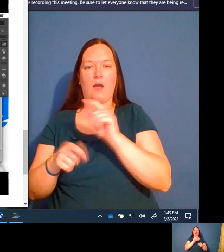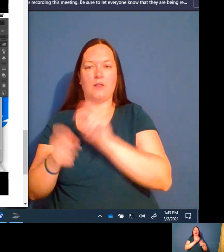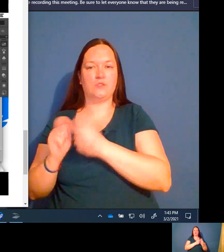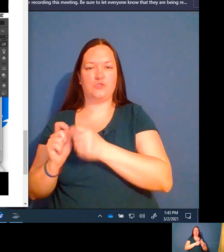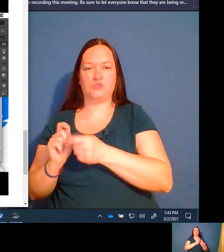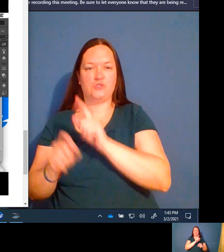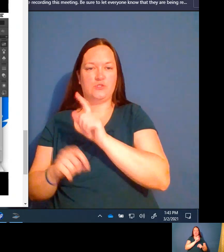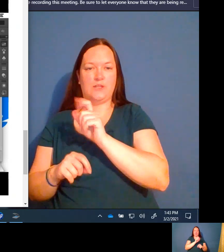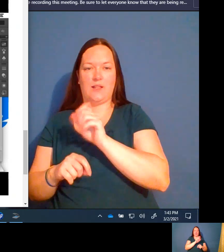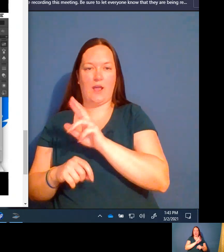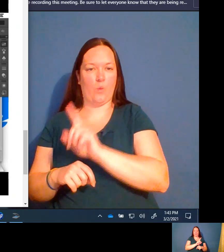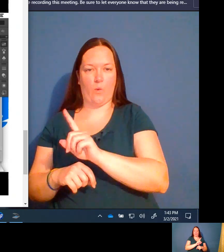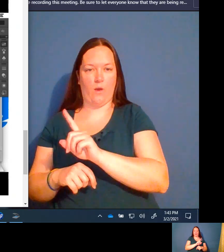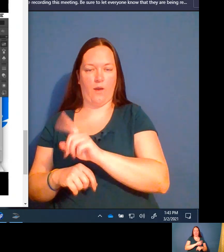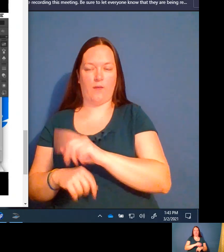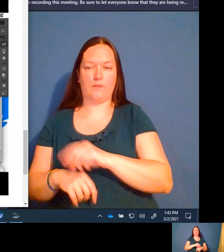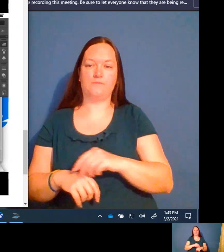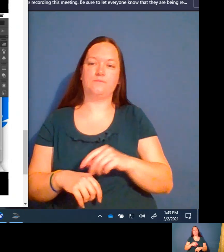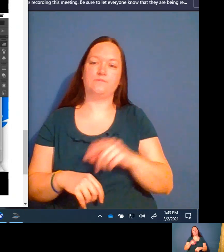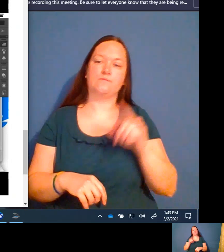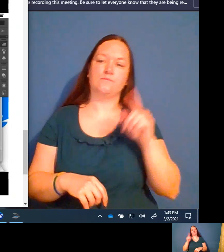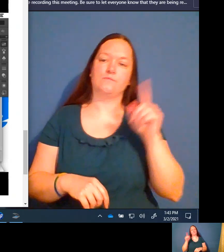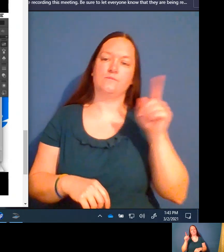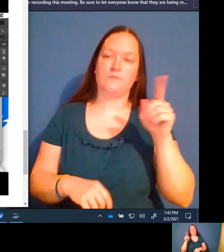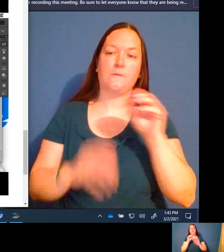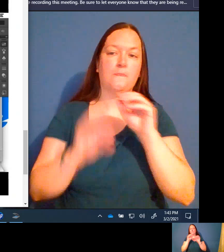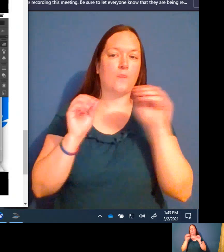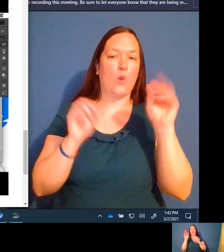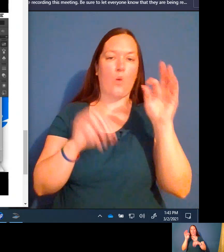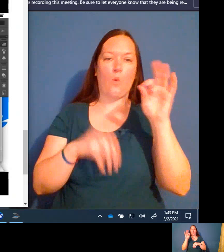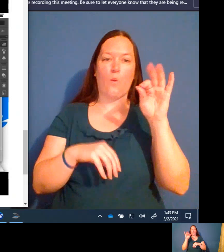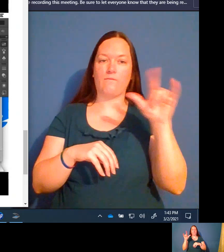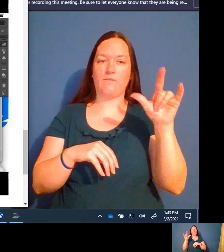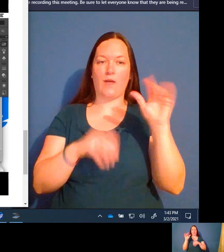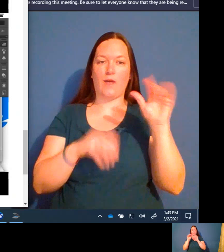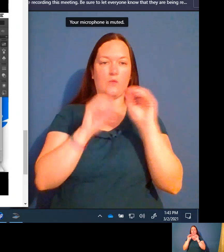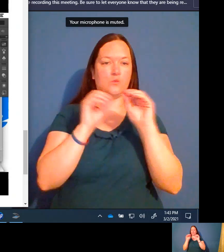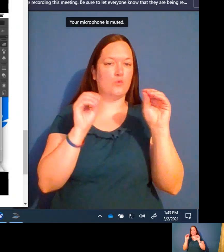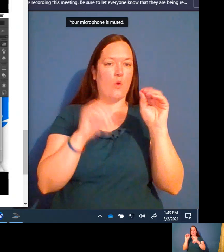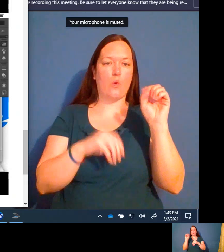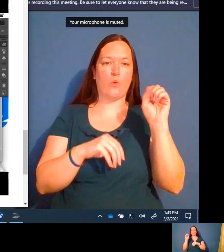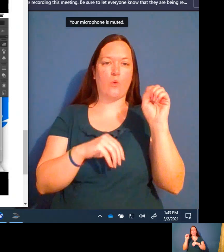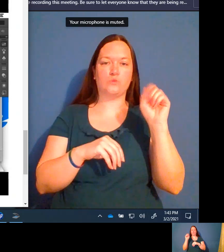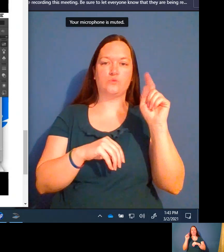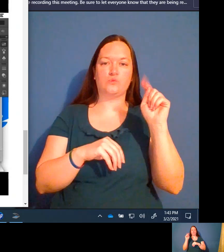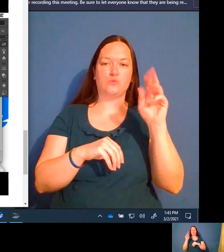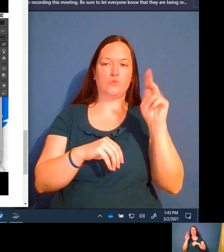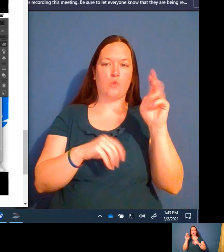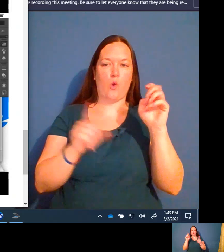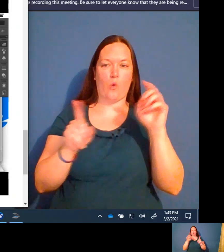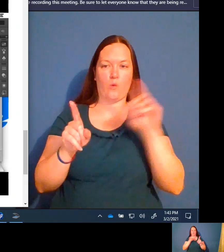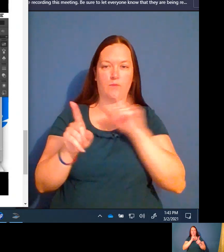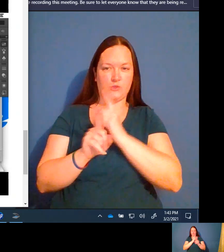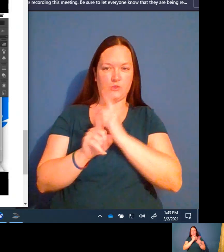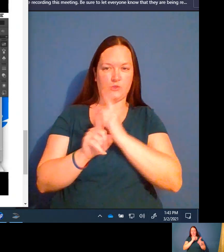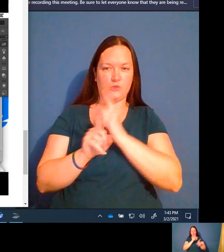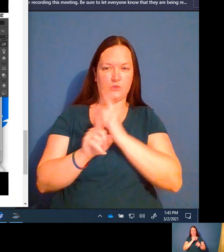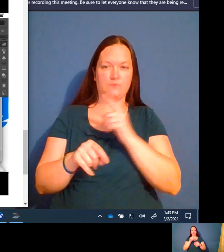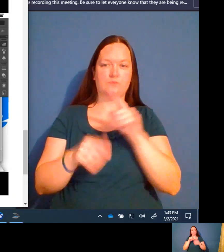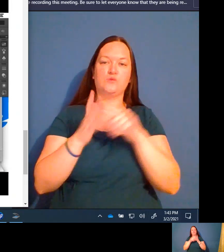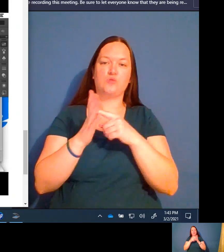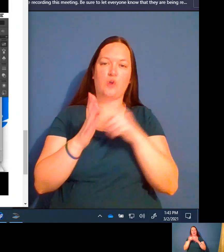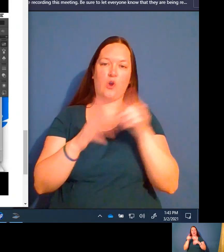tool. Turn off your stroke and fill. Mine are already off. Make sure yours are too. Let's just start somewhere around